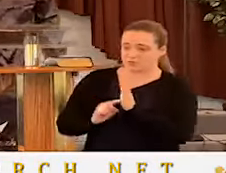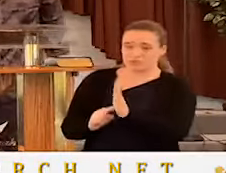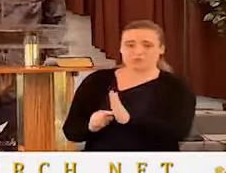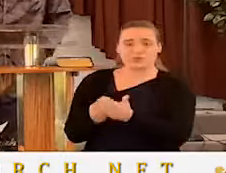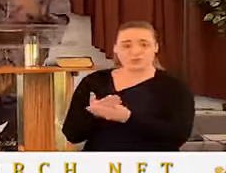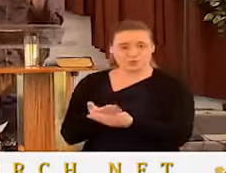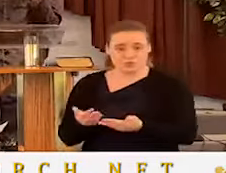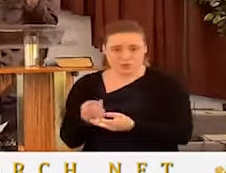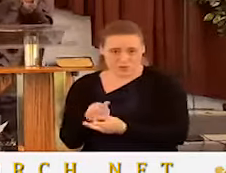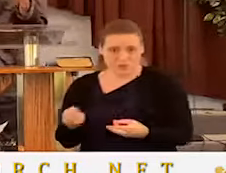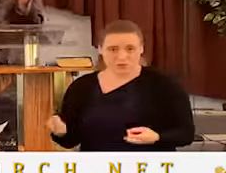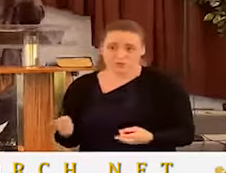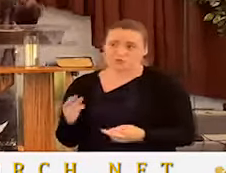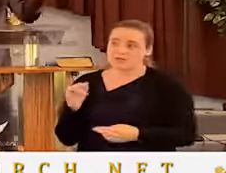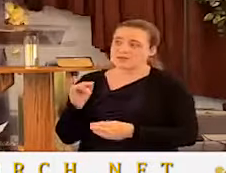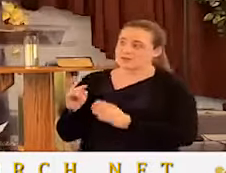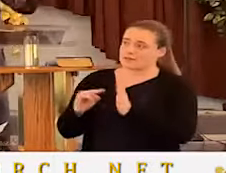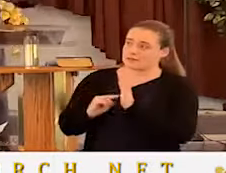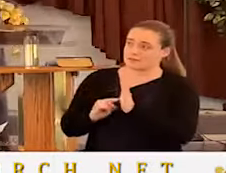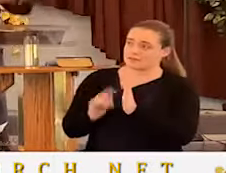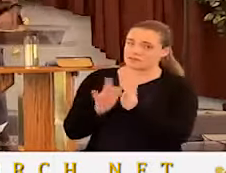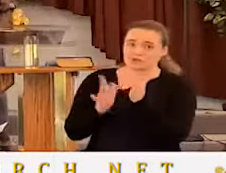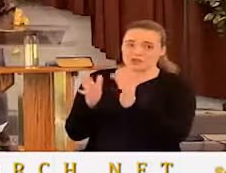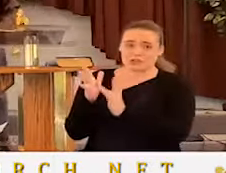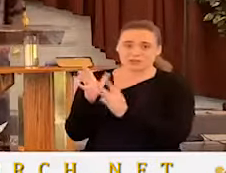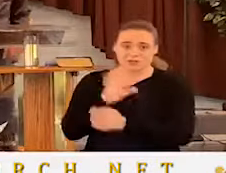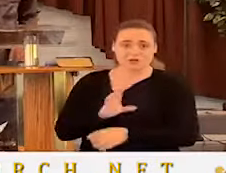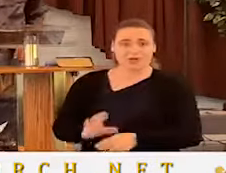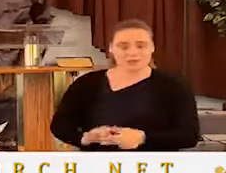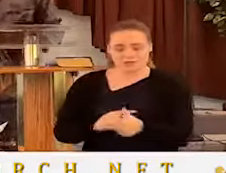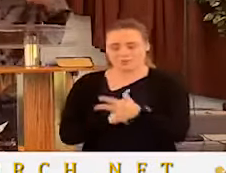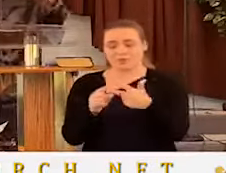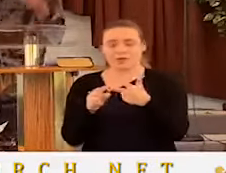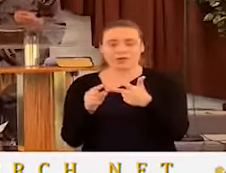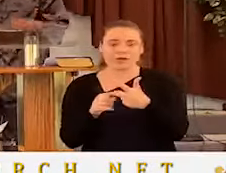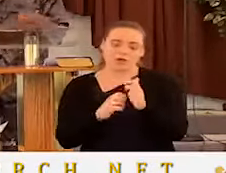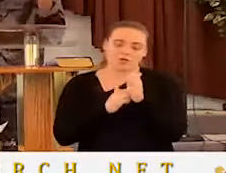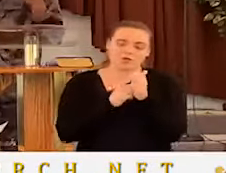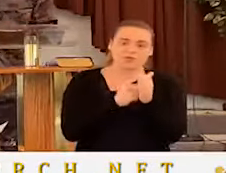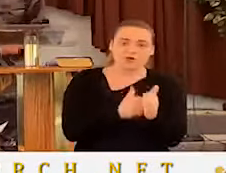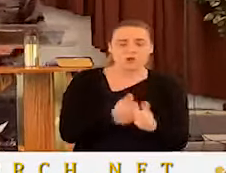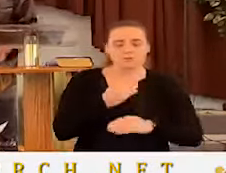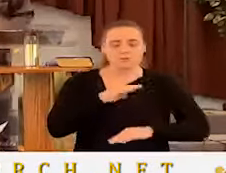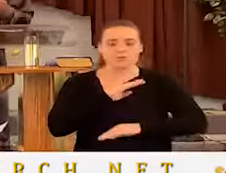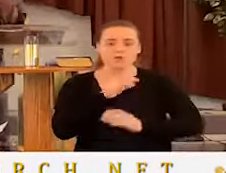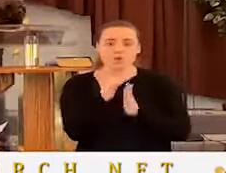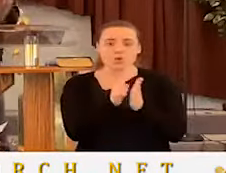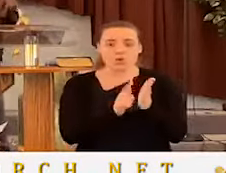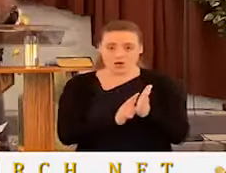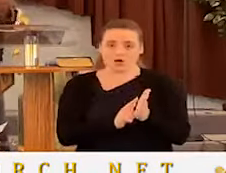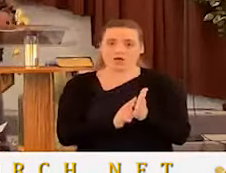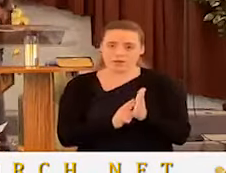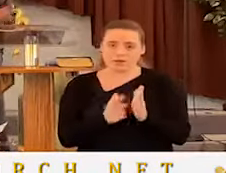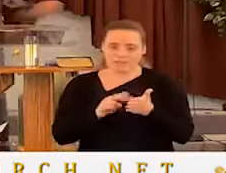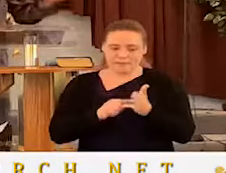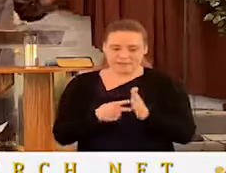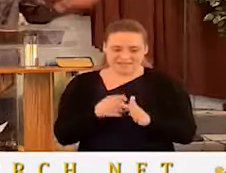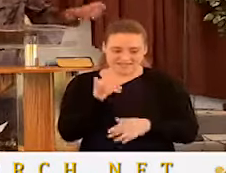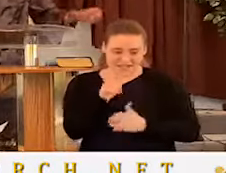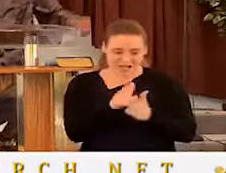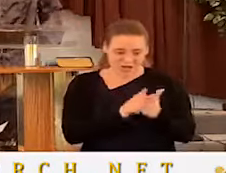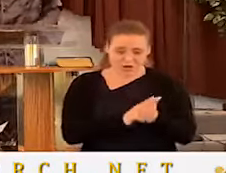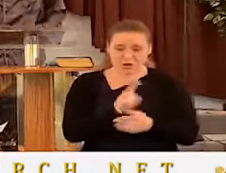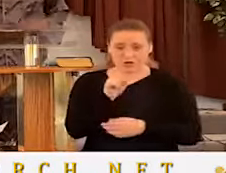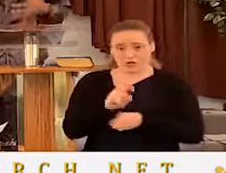Jesus Christ. Number three, love fulfills the law. In other words, it satisfies the law that should have resulted